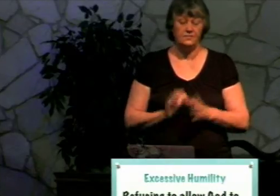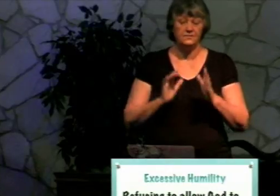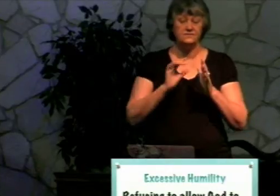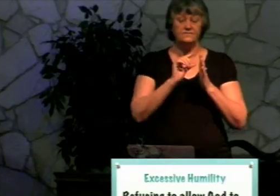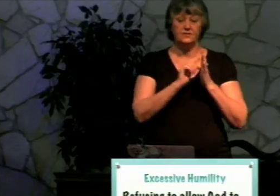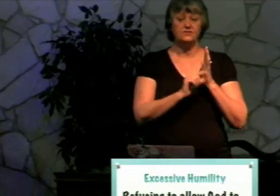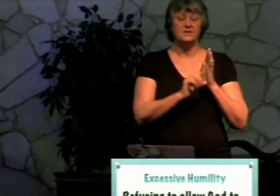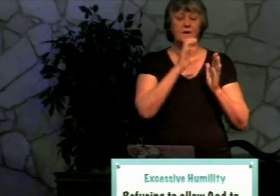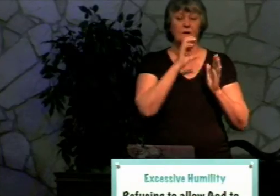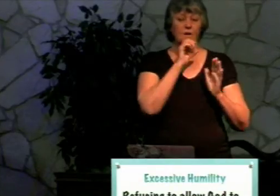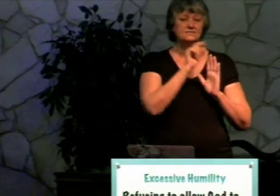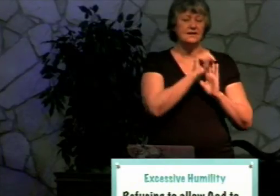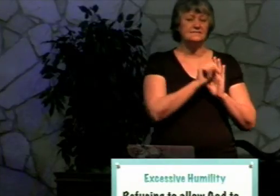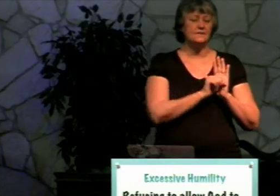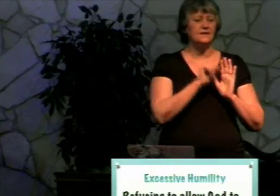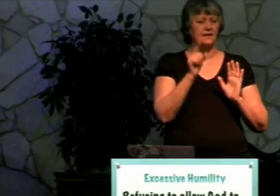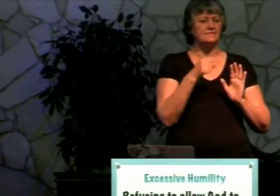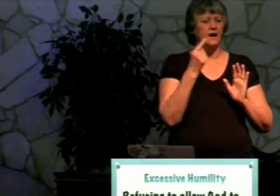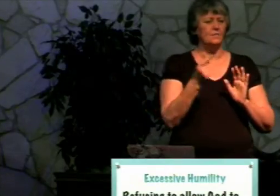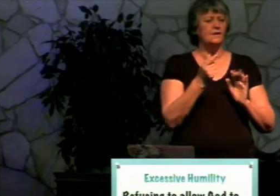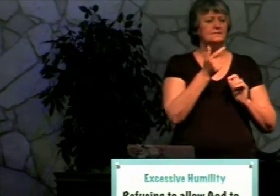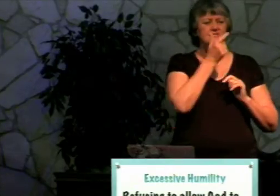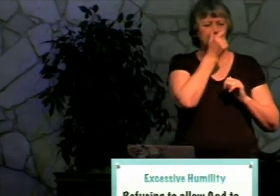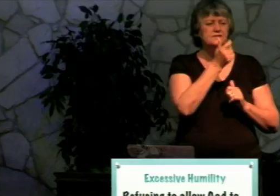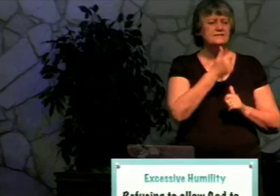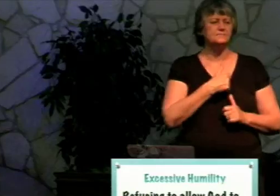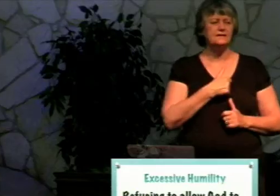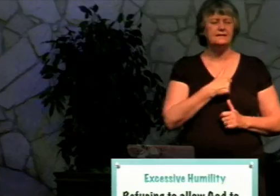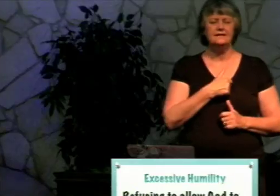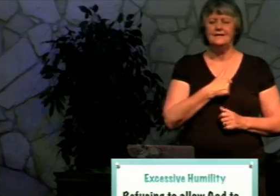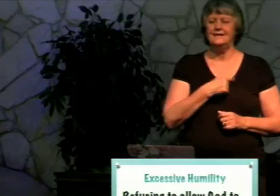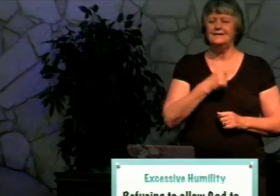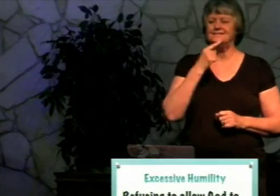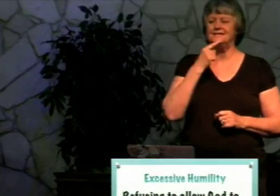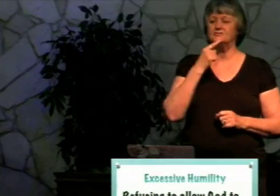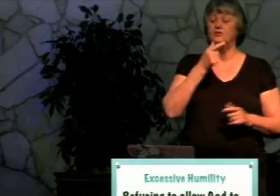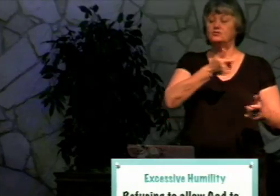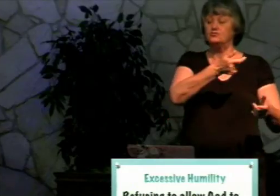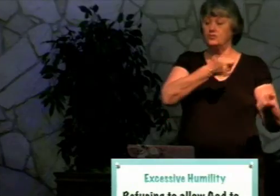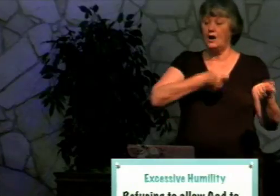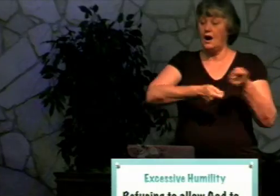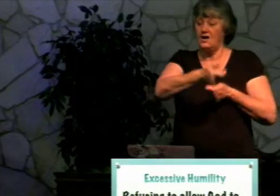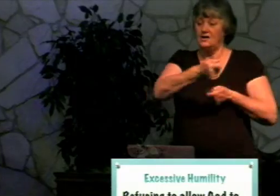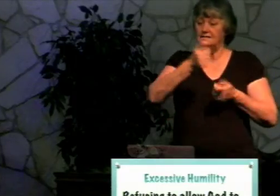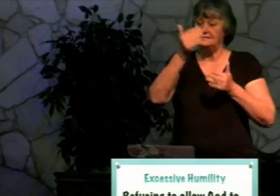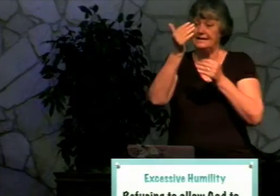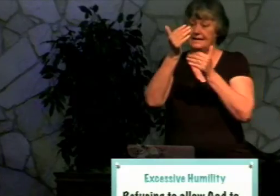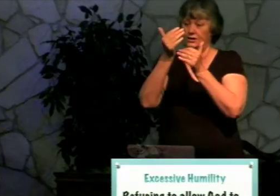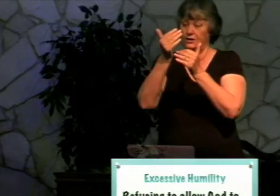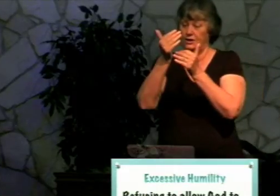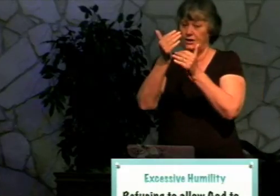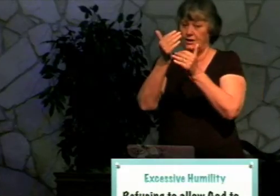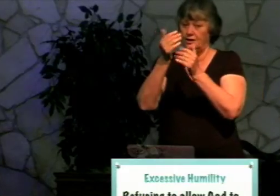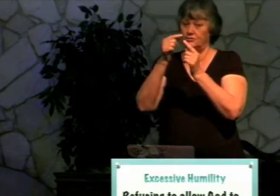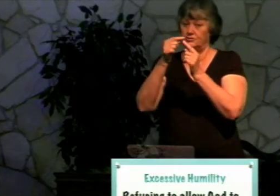There's a verse in the Old Testament that has always intrigued me. It says, draw near to